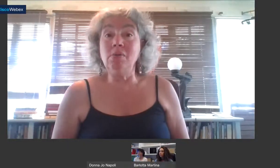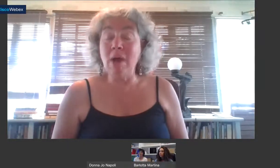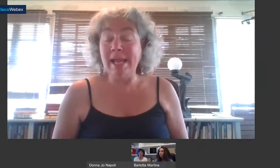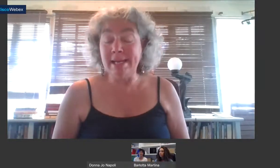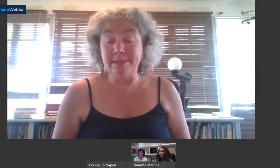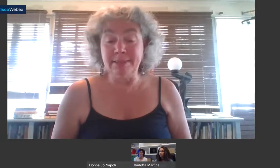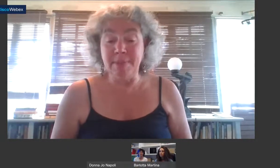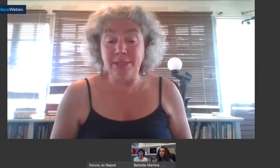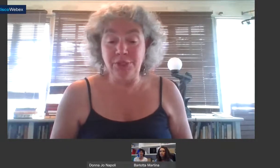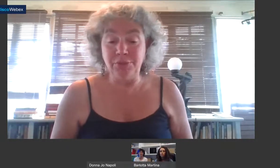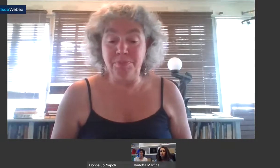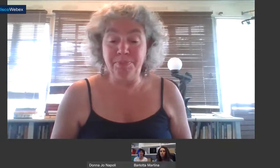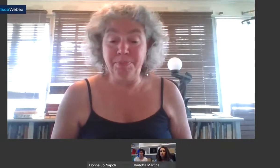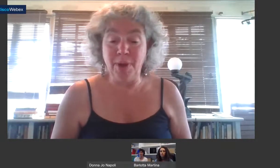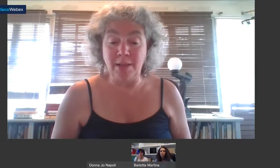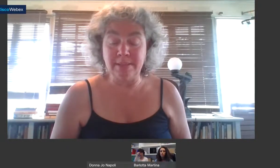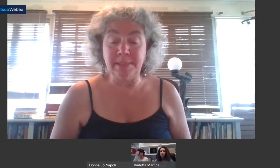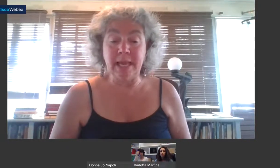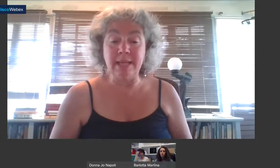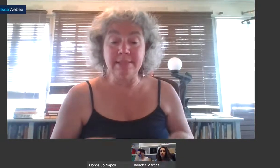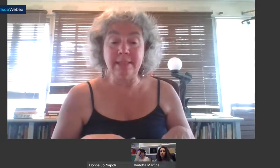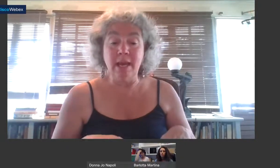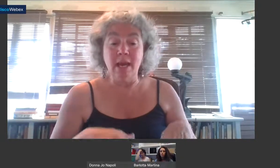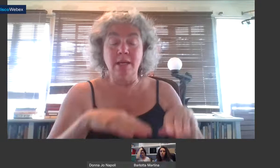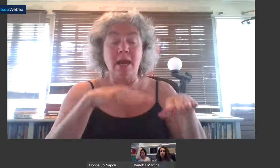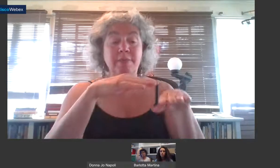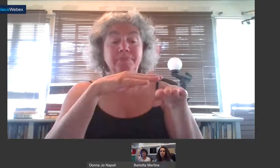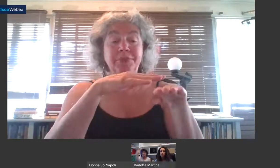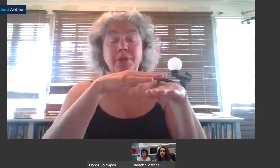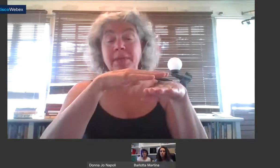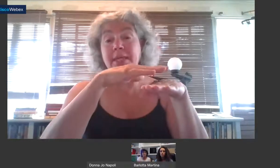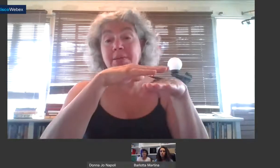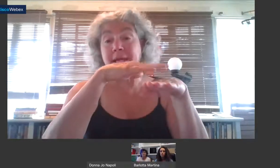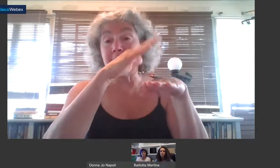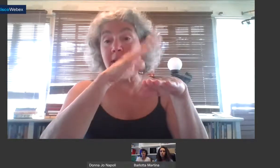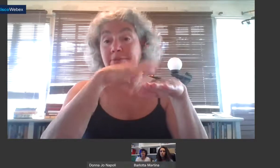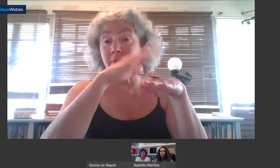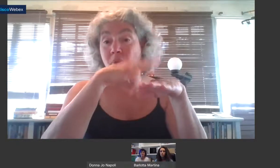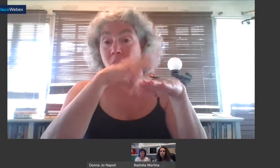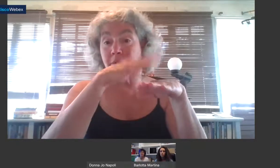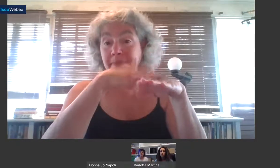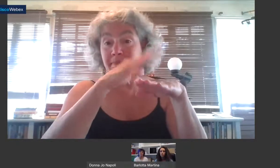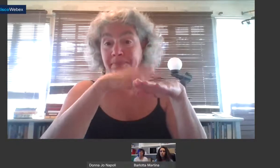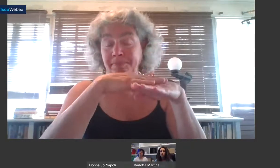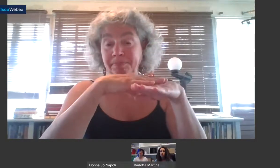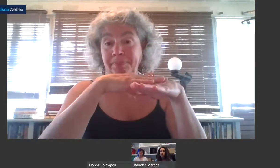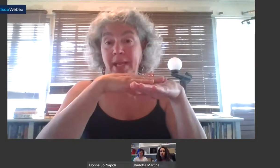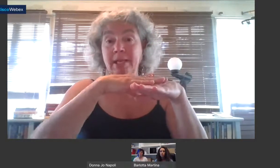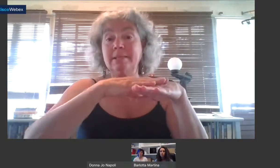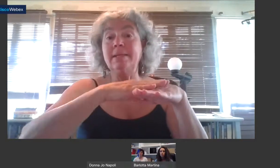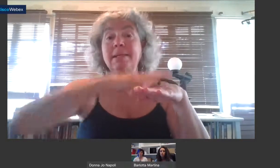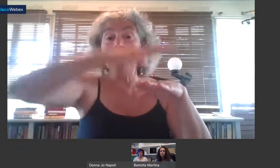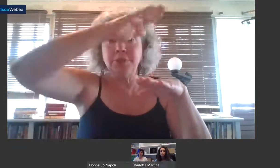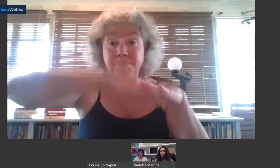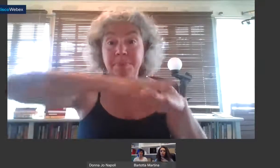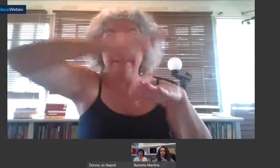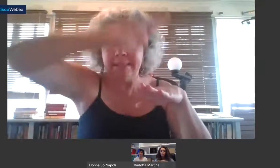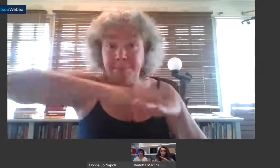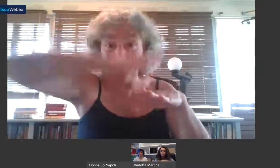Why else might you proximalize? So here, that sign for worn. Sometimes you'll see people